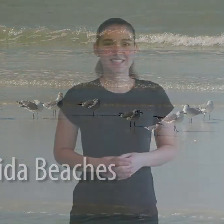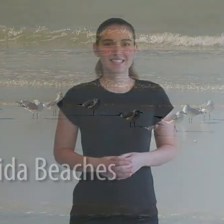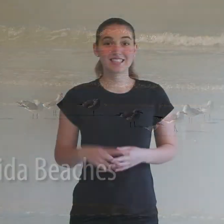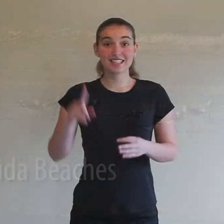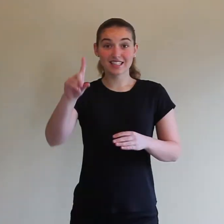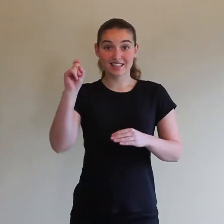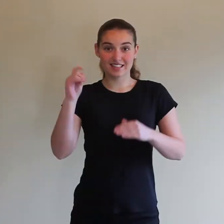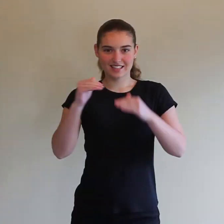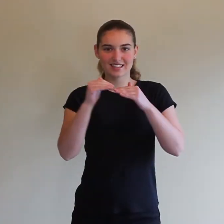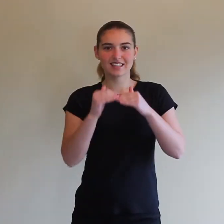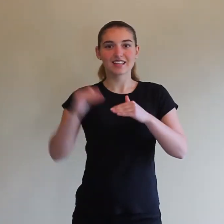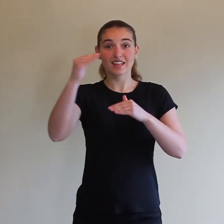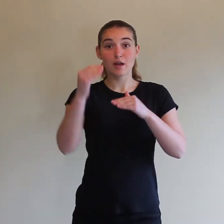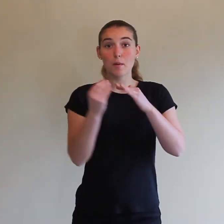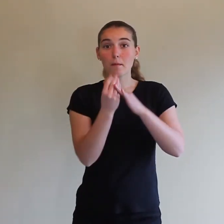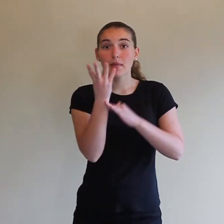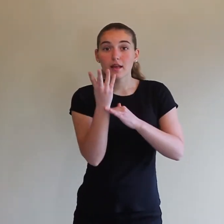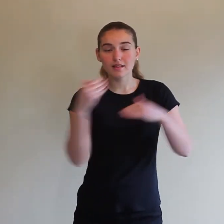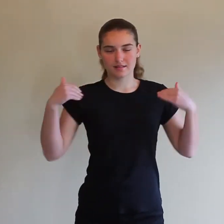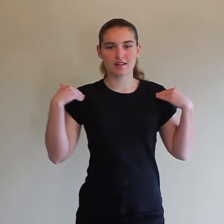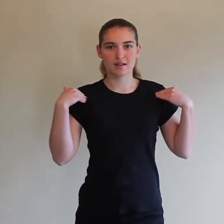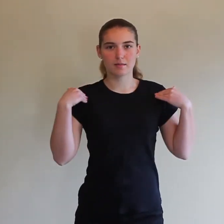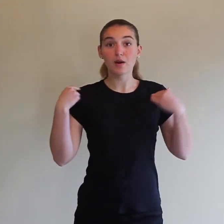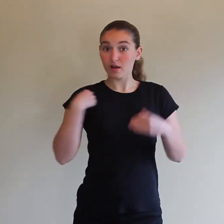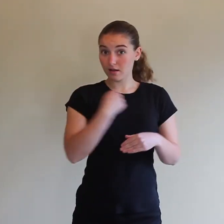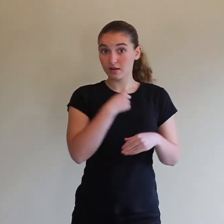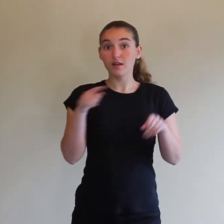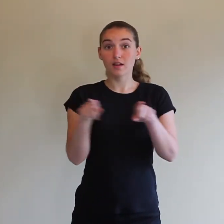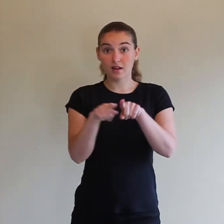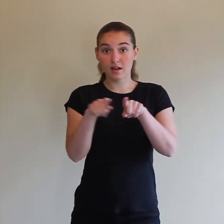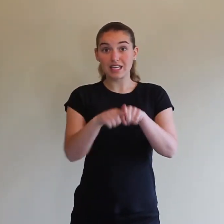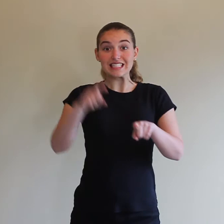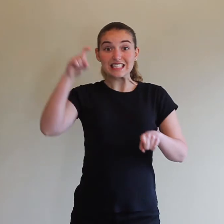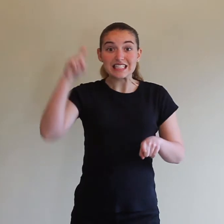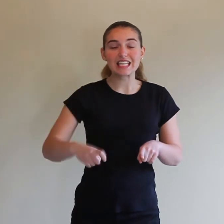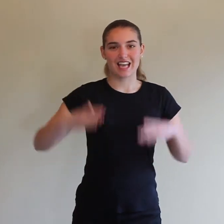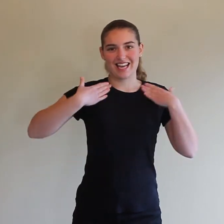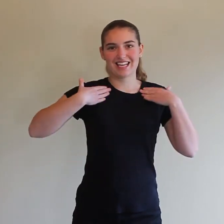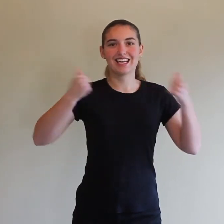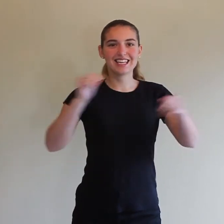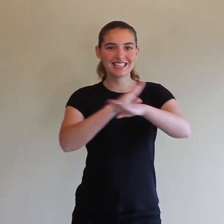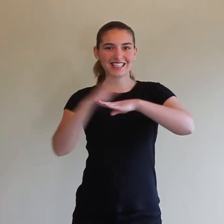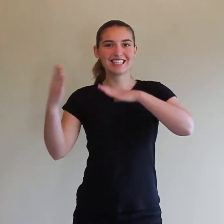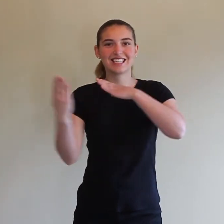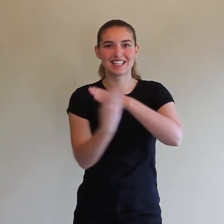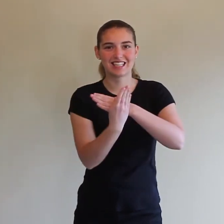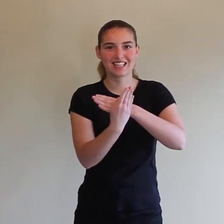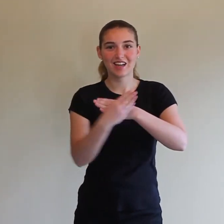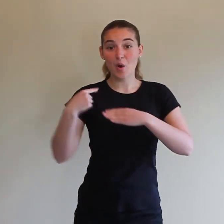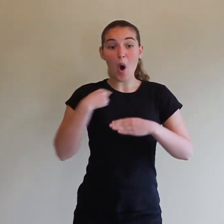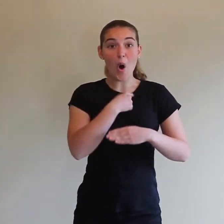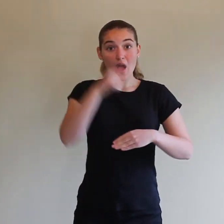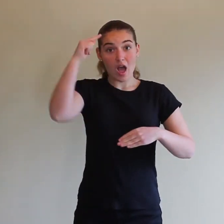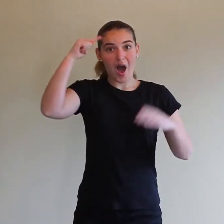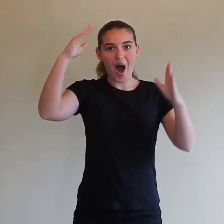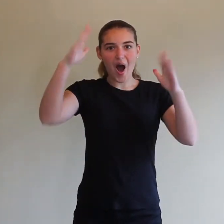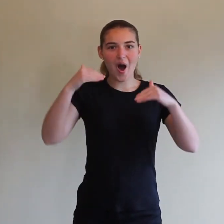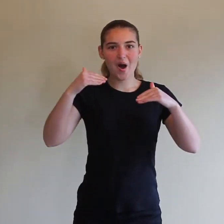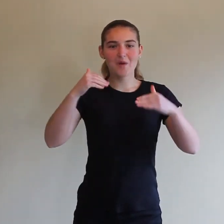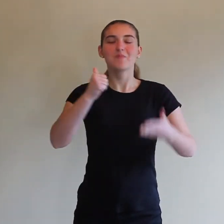There are hundreds of species of plants and animals, including us, that depend on the health of our beaches. We hope that you will